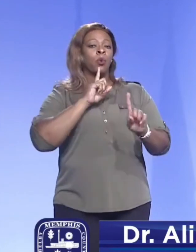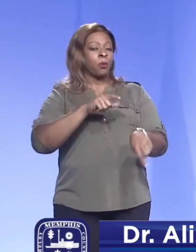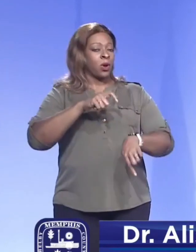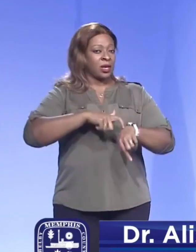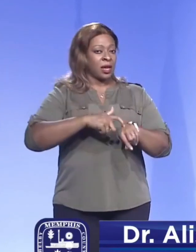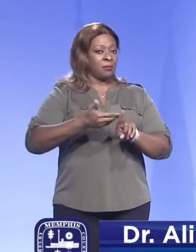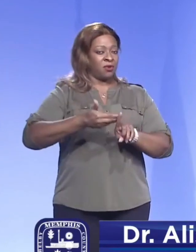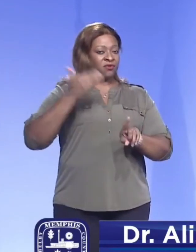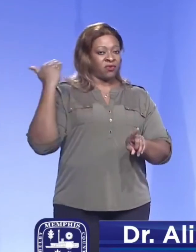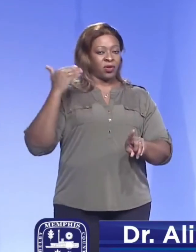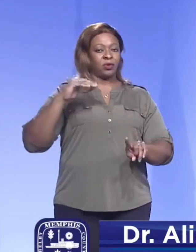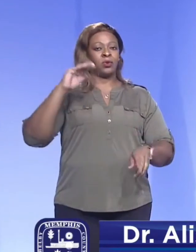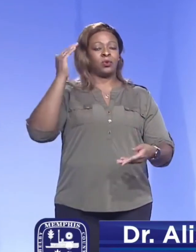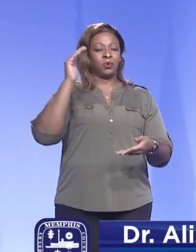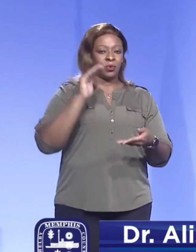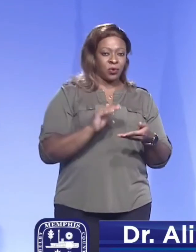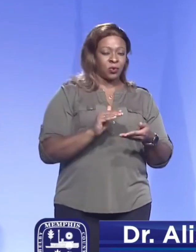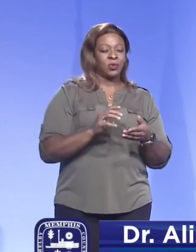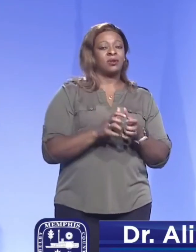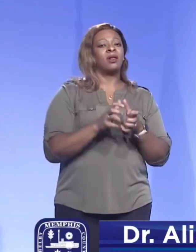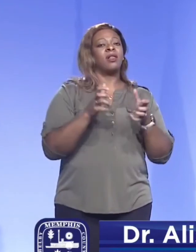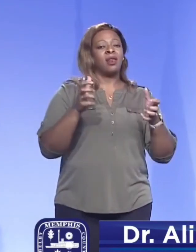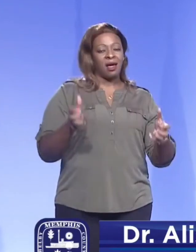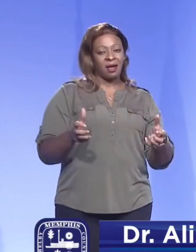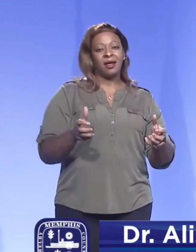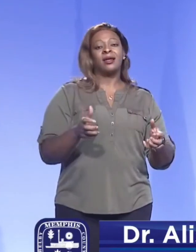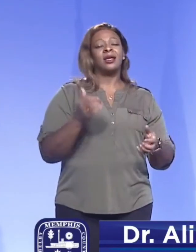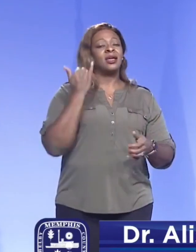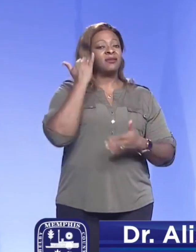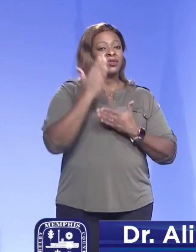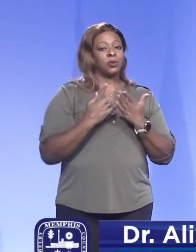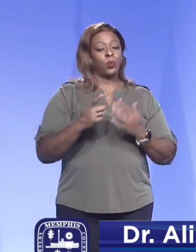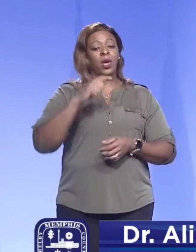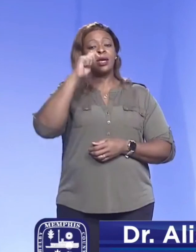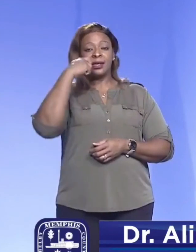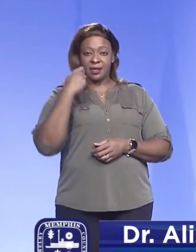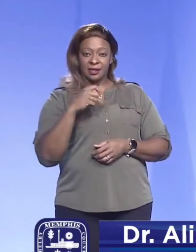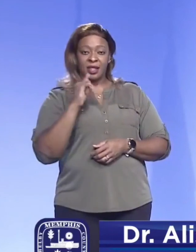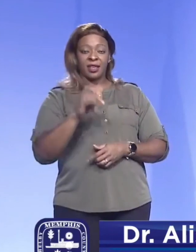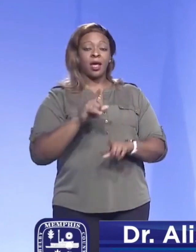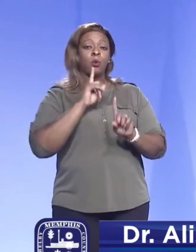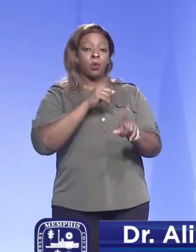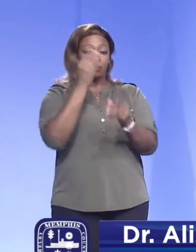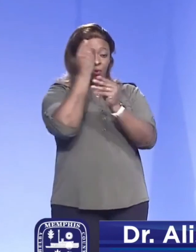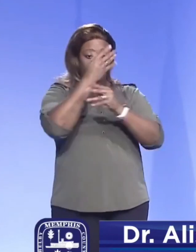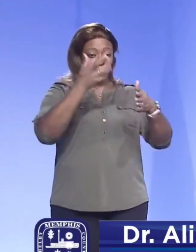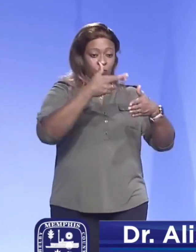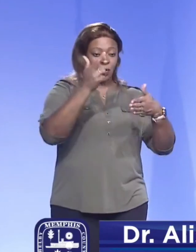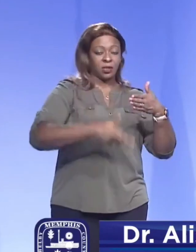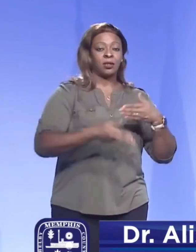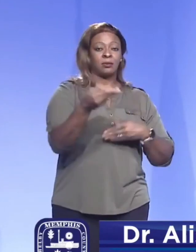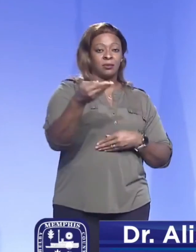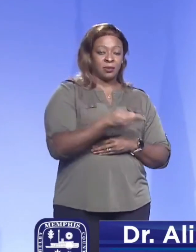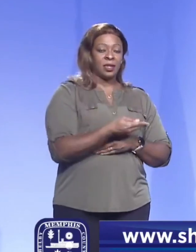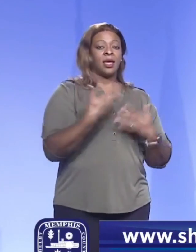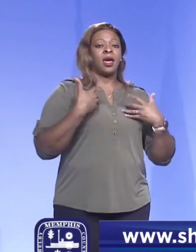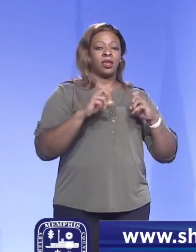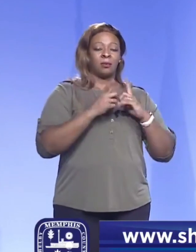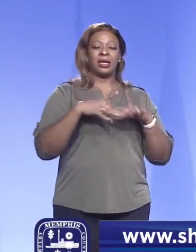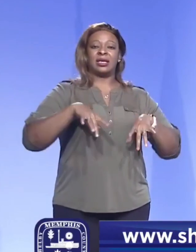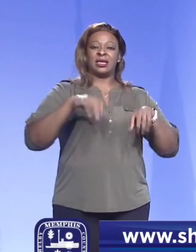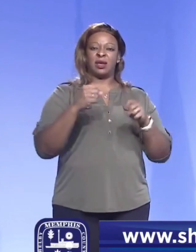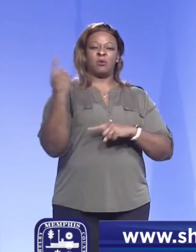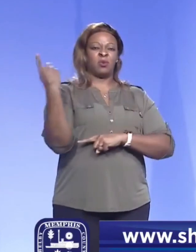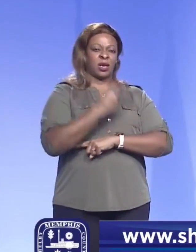has really been reduced significantly, so that if someone tests, that report is going to come to the health department really within a day